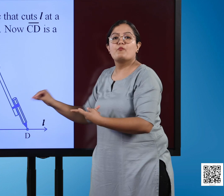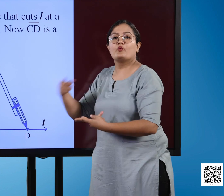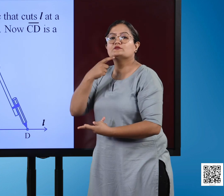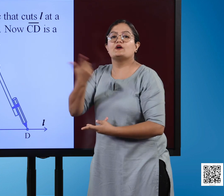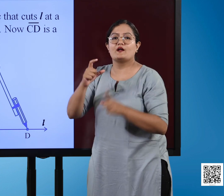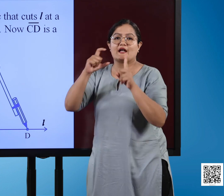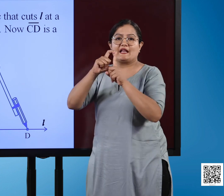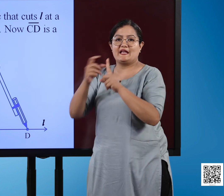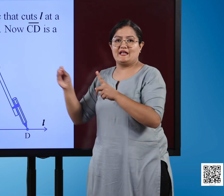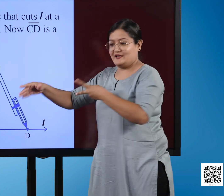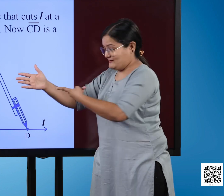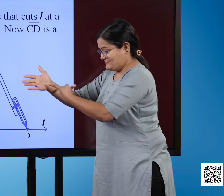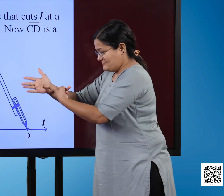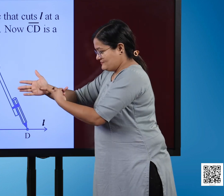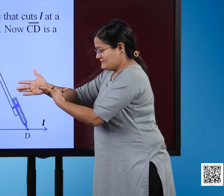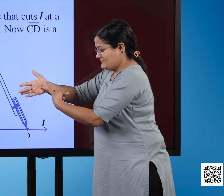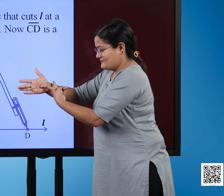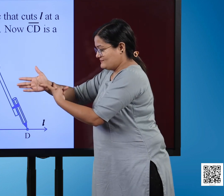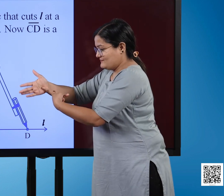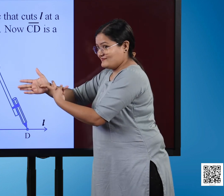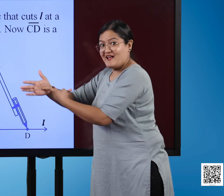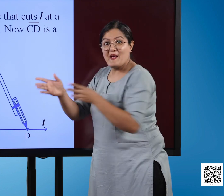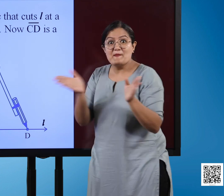segment CD is a copy of line segment AB.